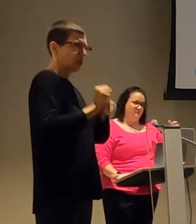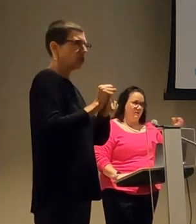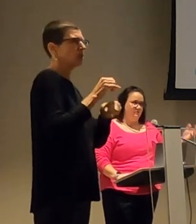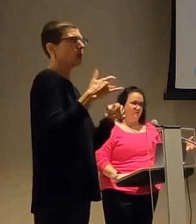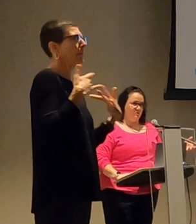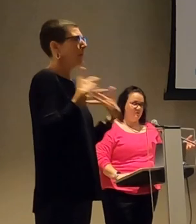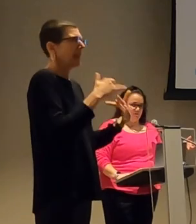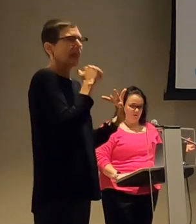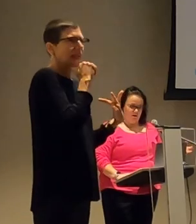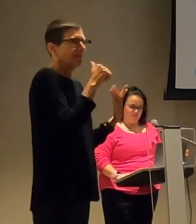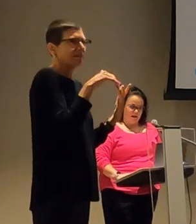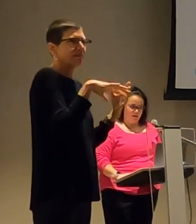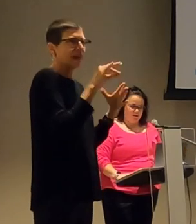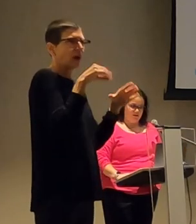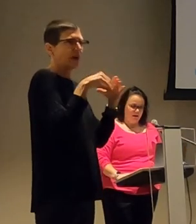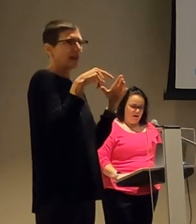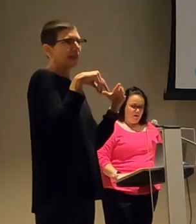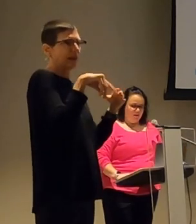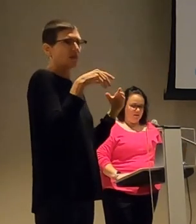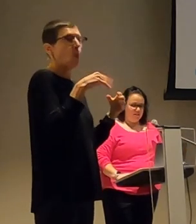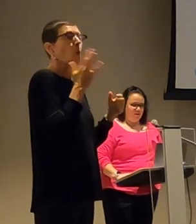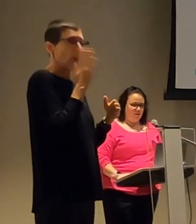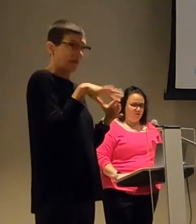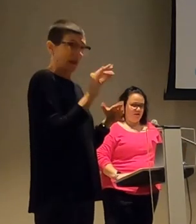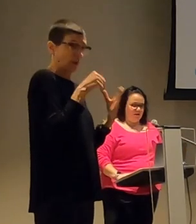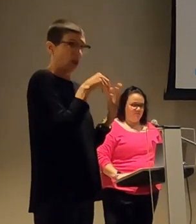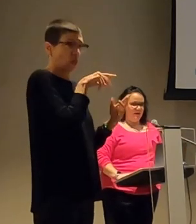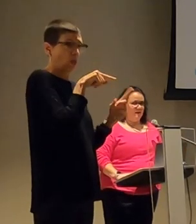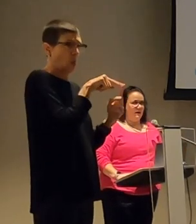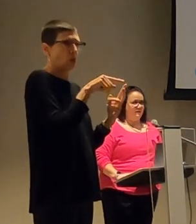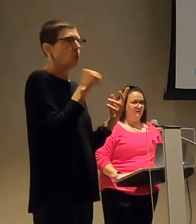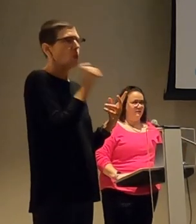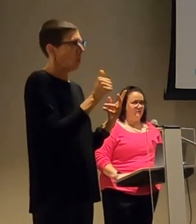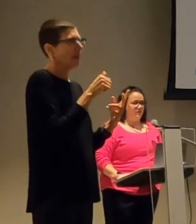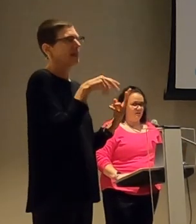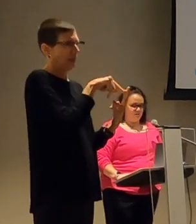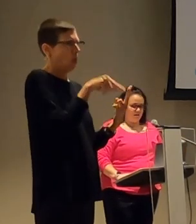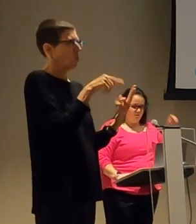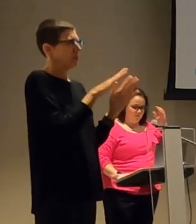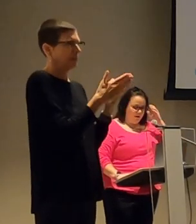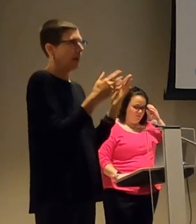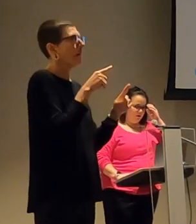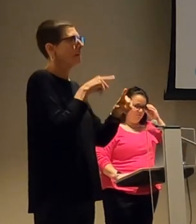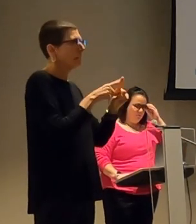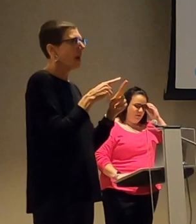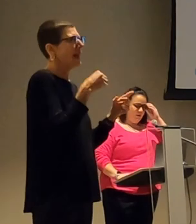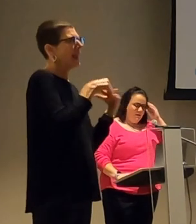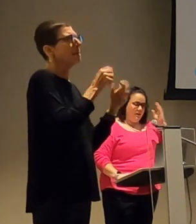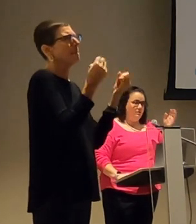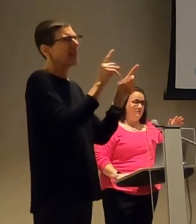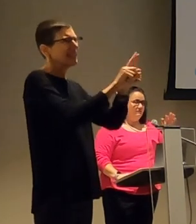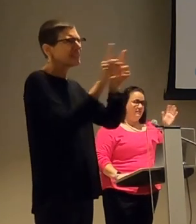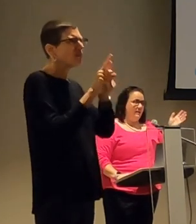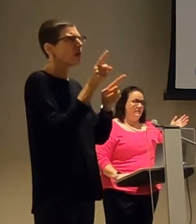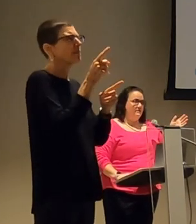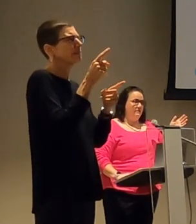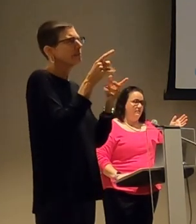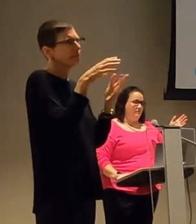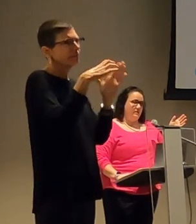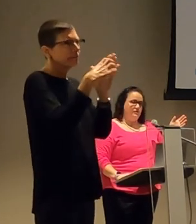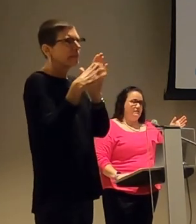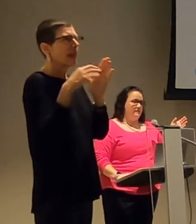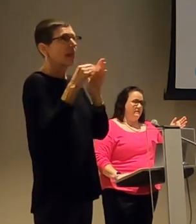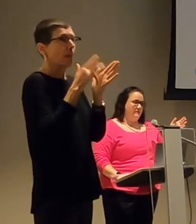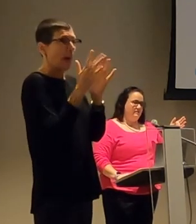typically won't be found in those texts, but it is included in many Catholic editions of the Bible. And you can find,